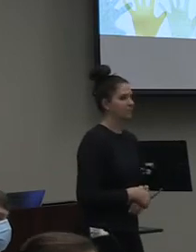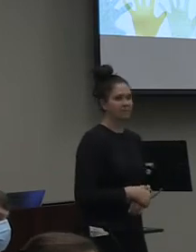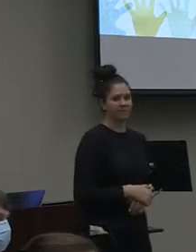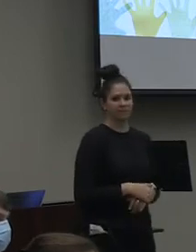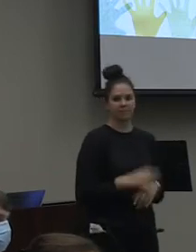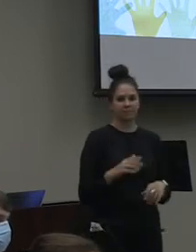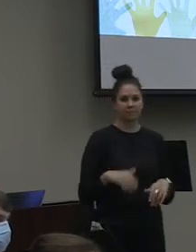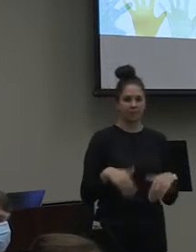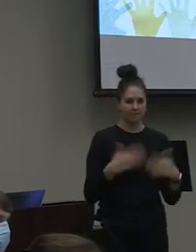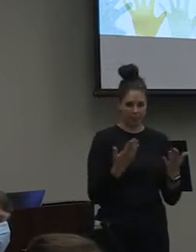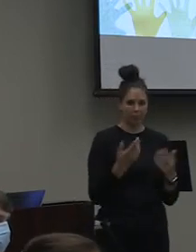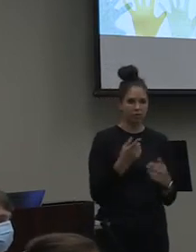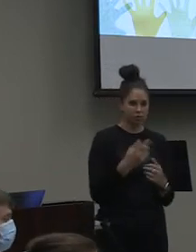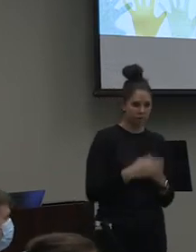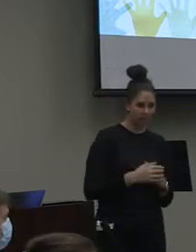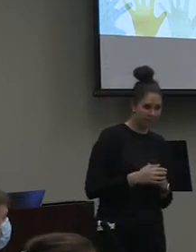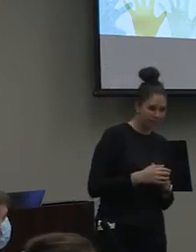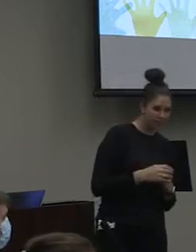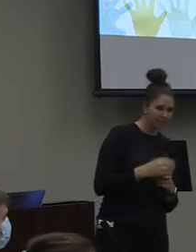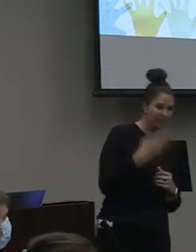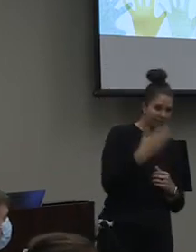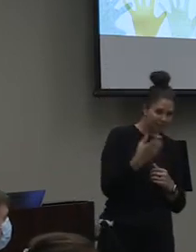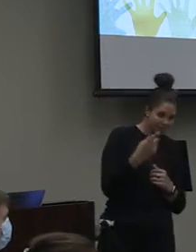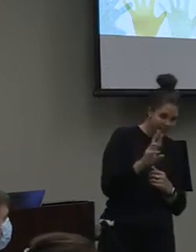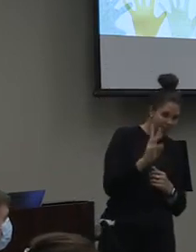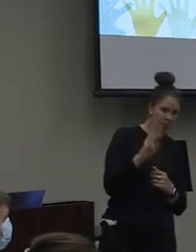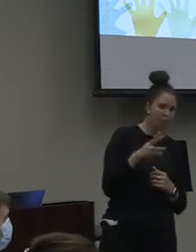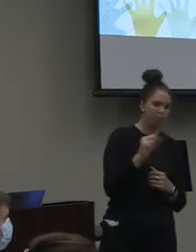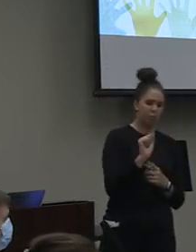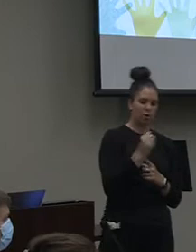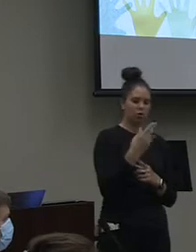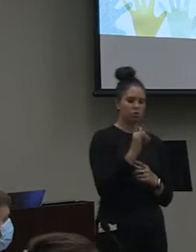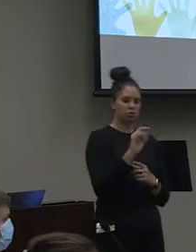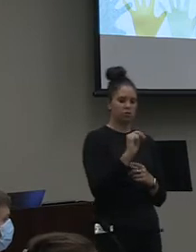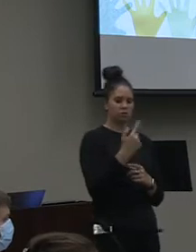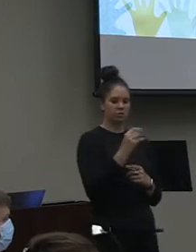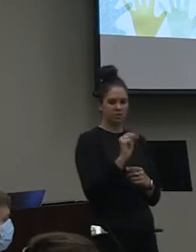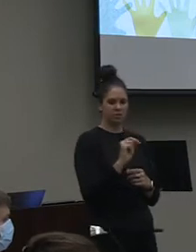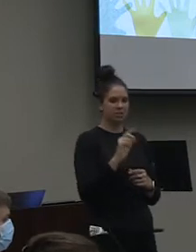A motion. Thank you, Dr. Washington. And a second? I second.